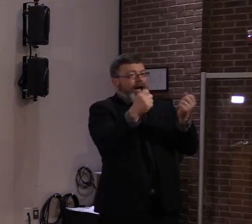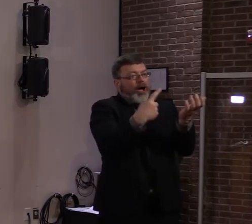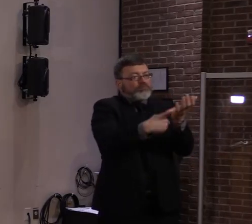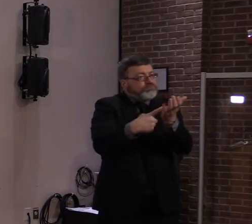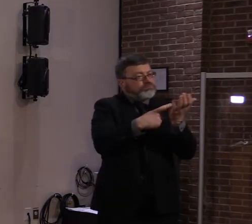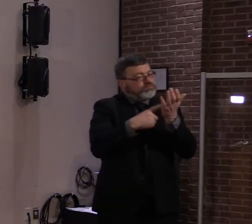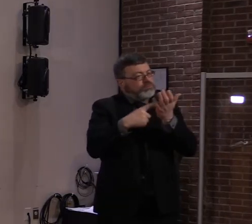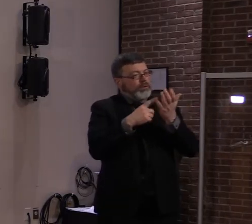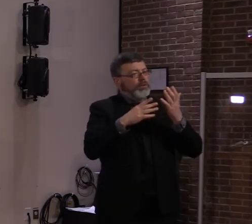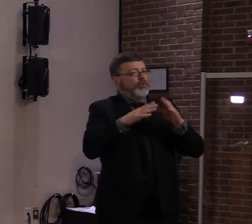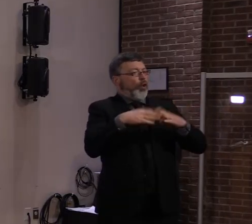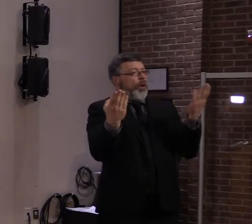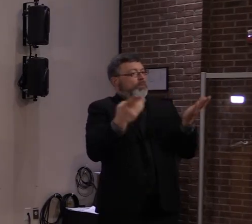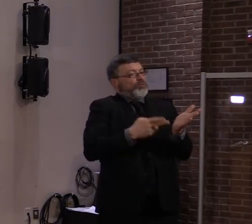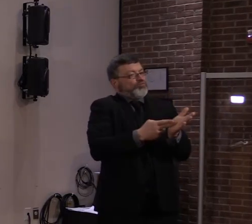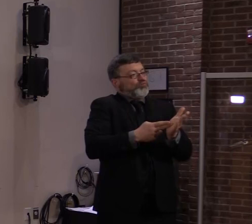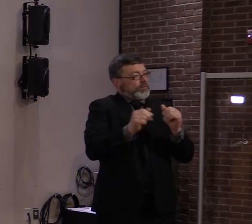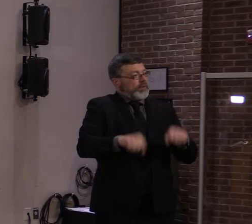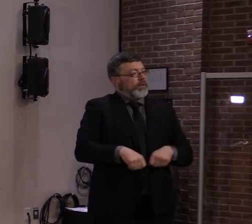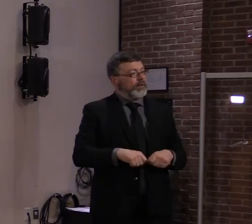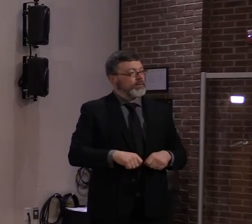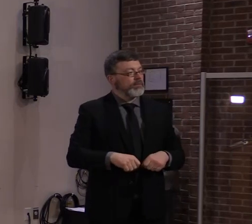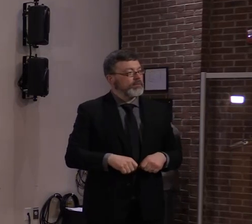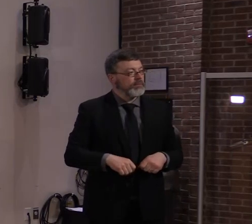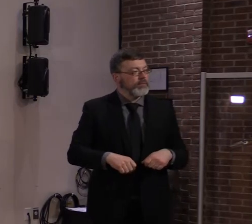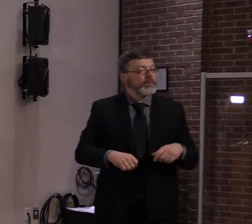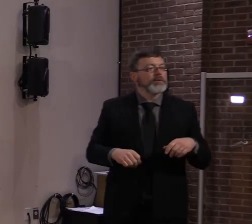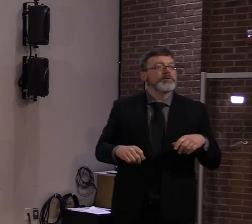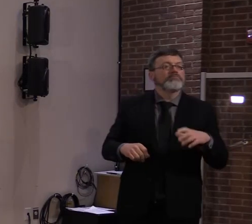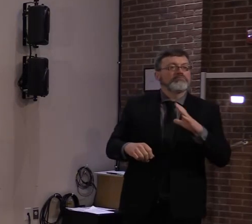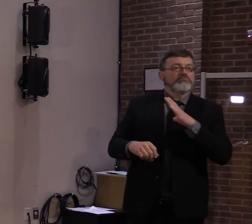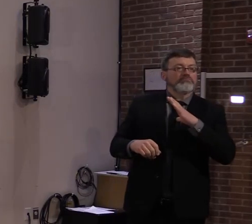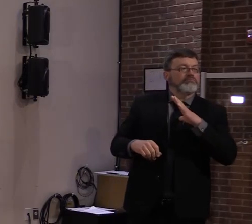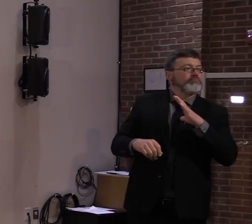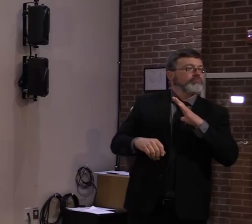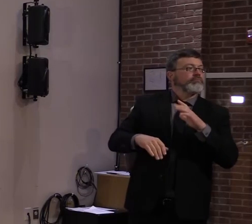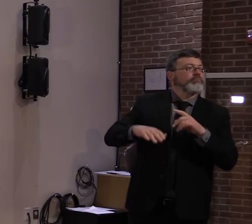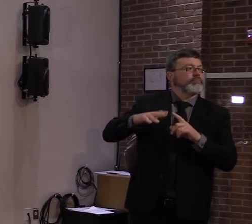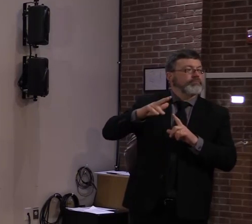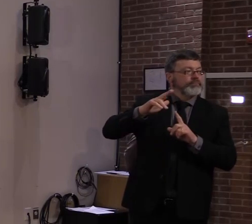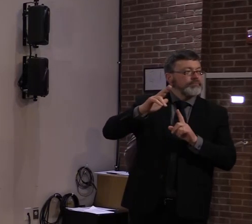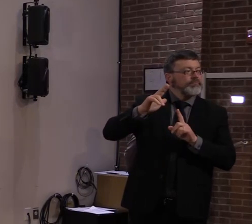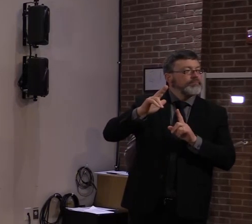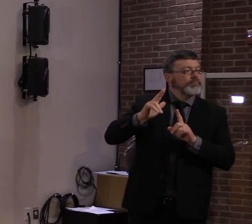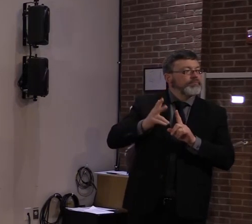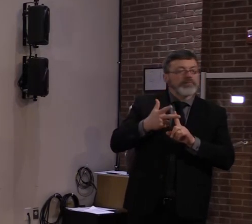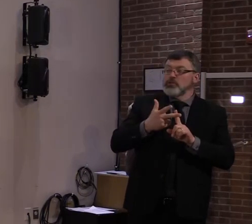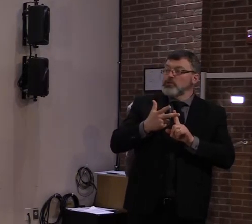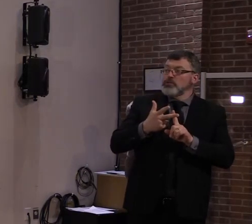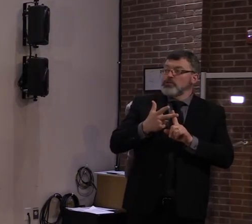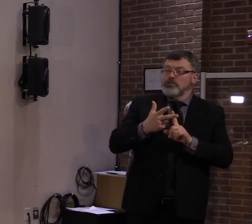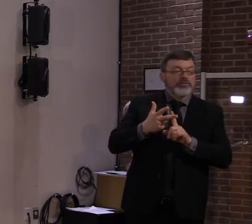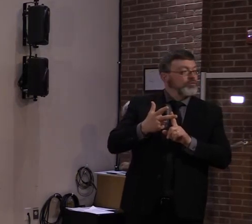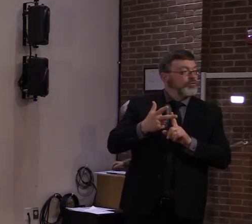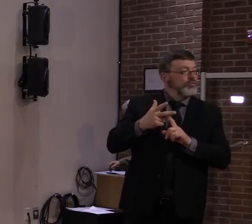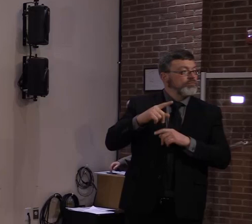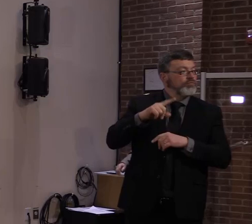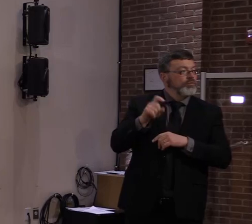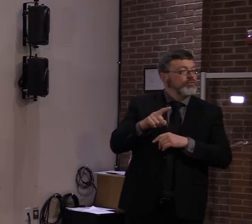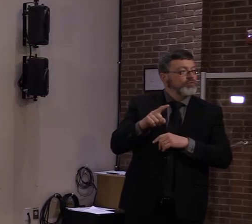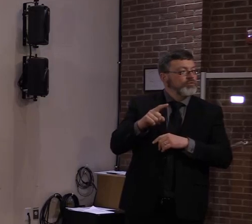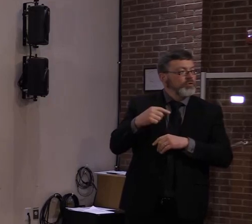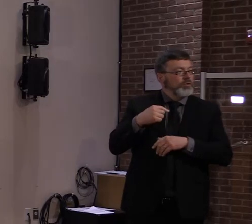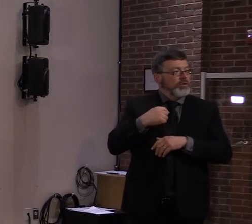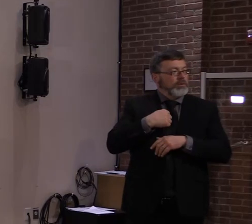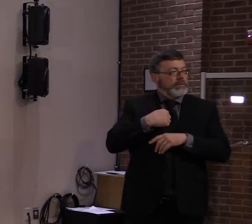Okay, so this, just ask again here, so this isn't anything that you would consider